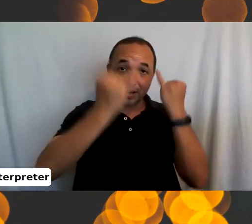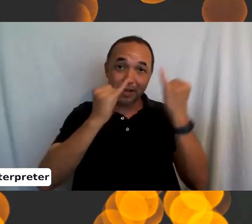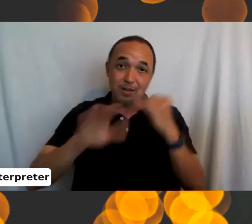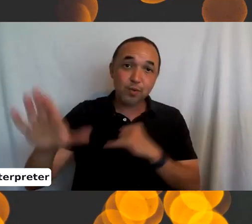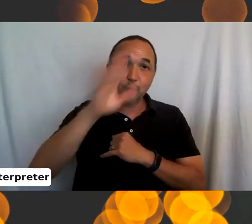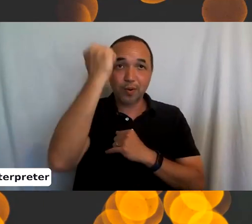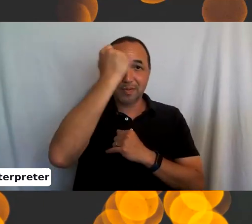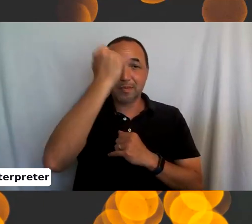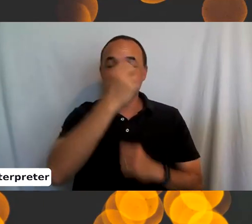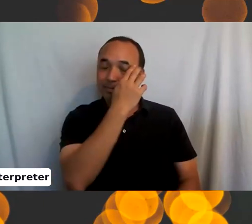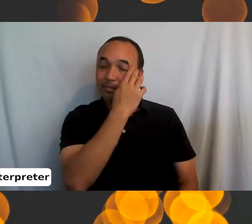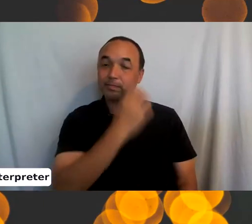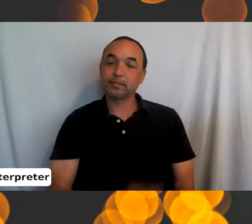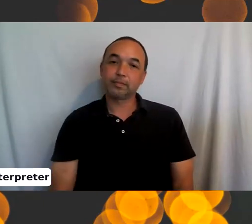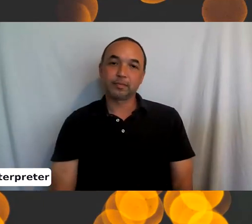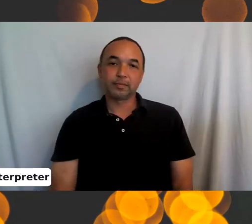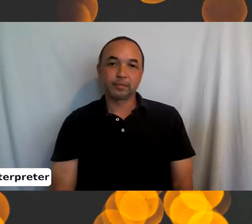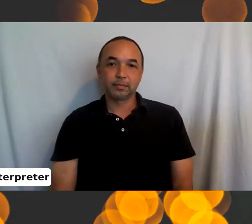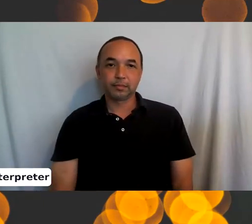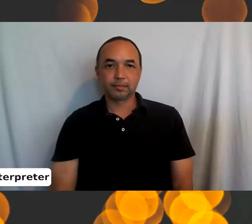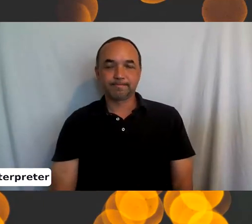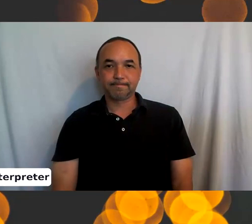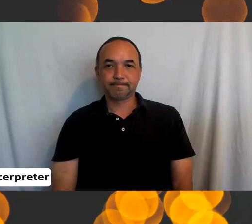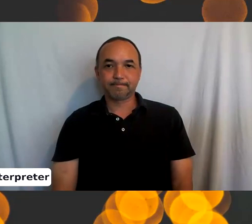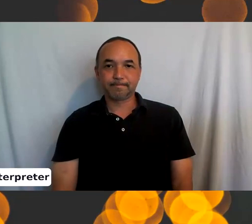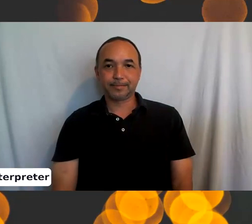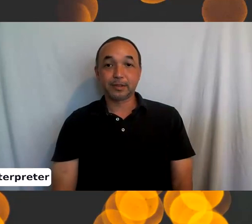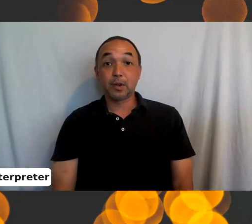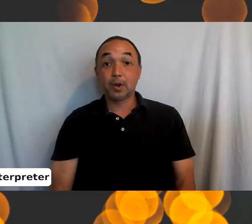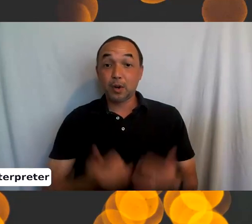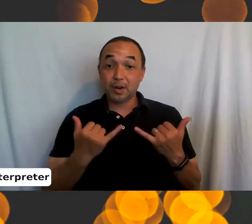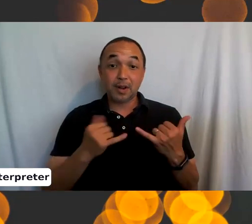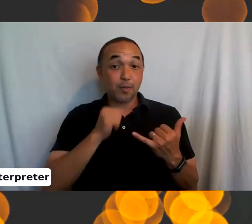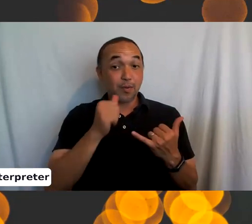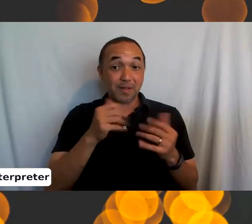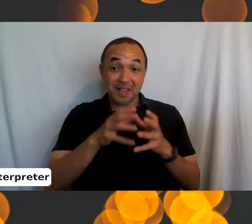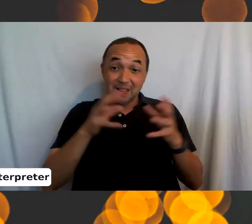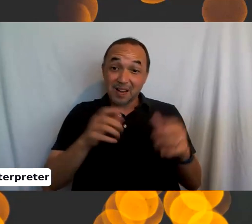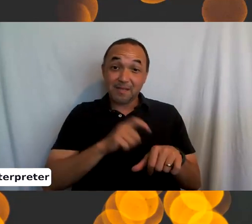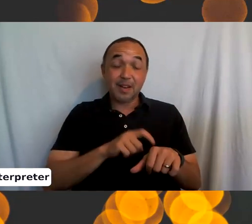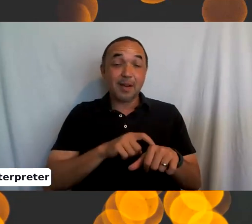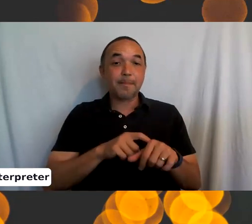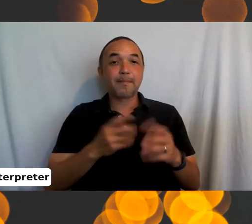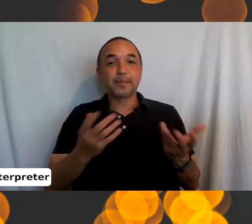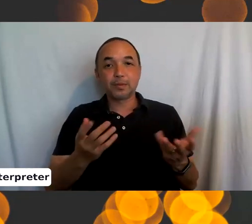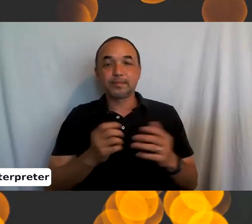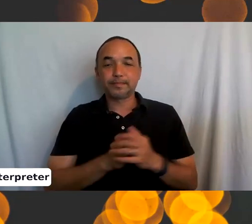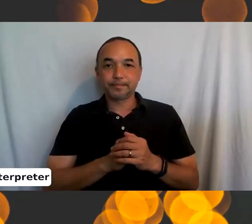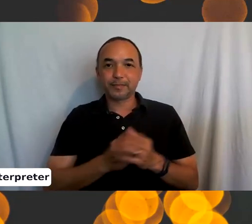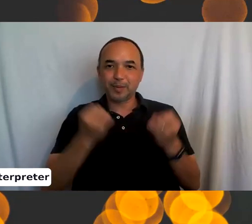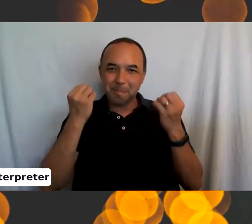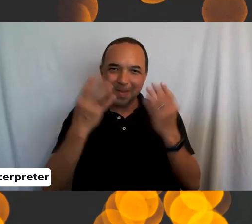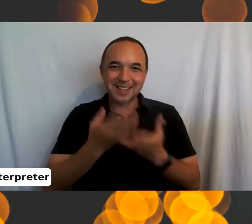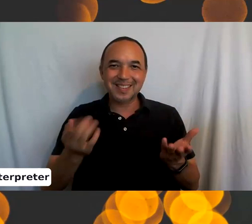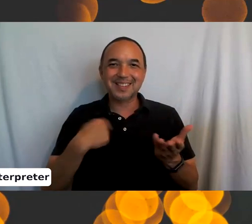So that being said, this is, we don't have a ton of time. So there are a lot of things here that I want to get